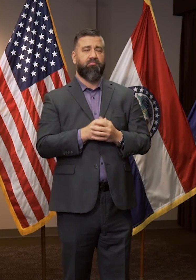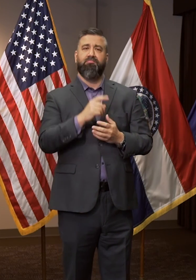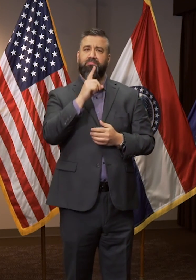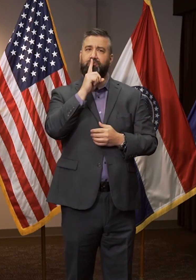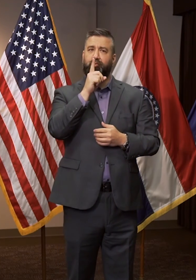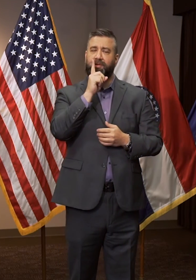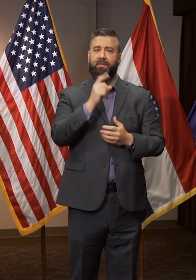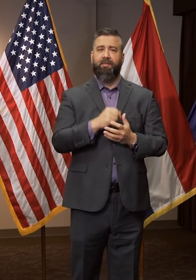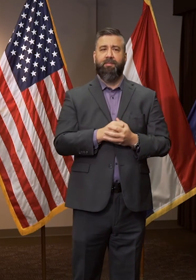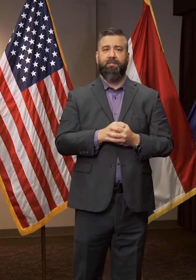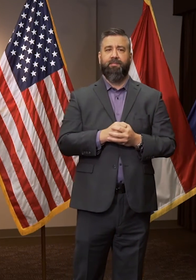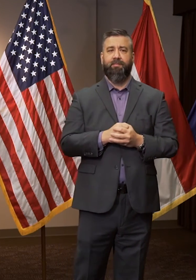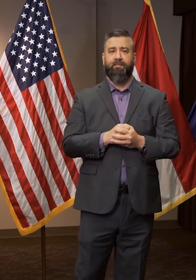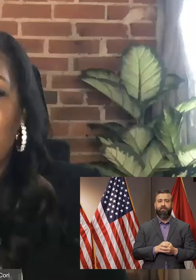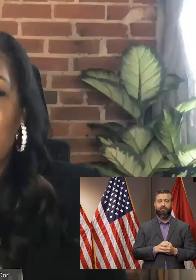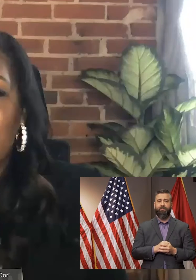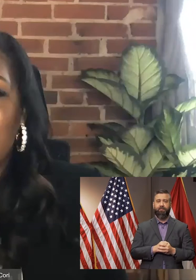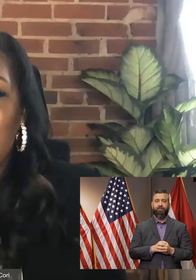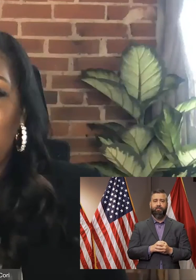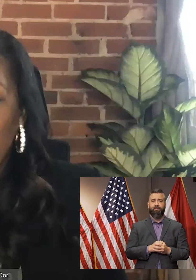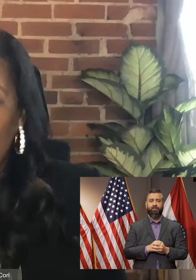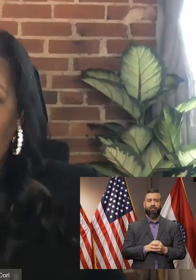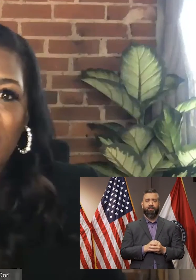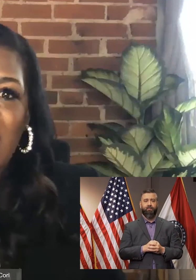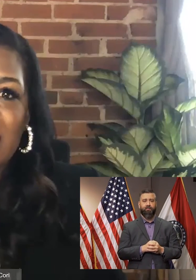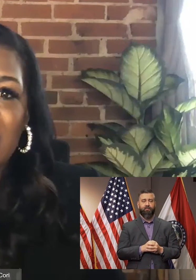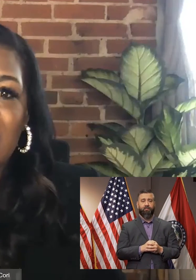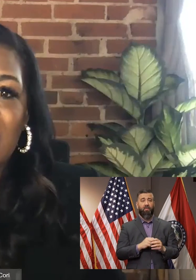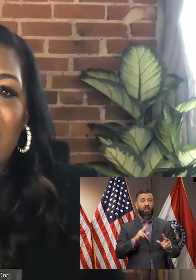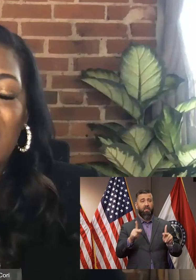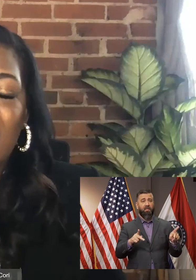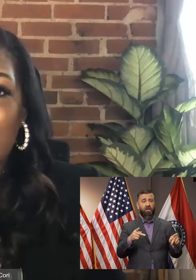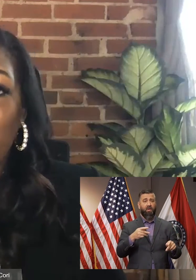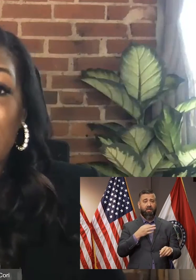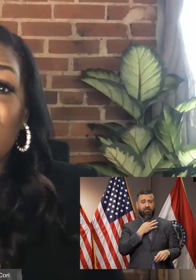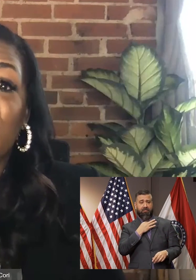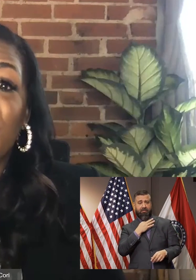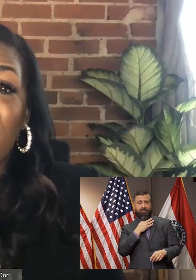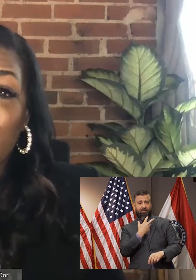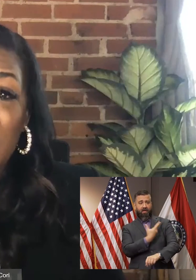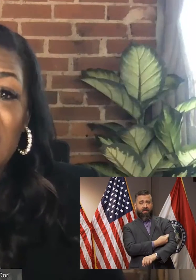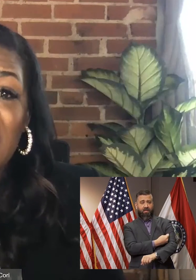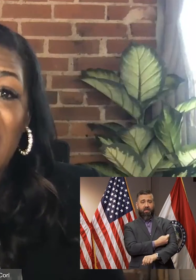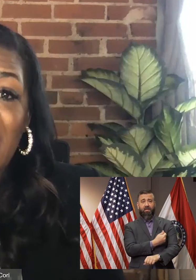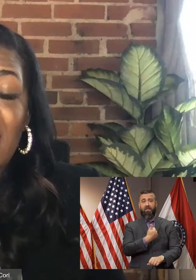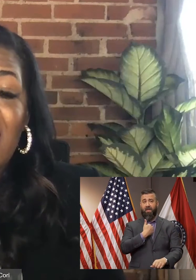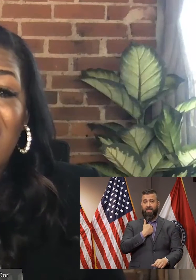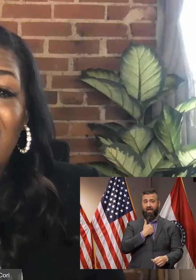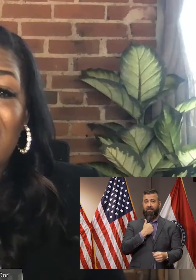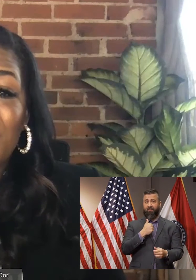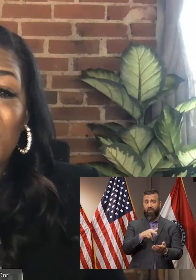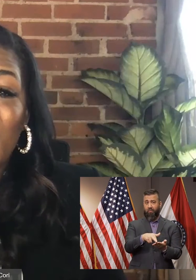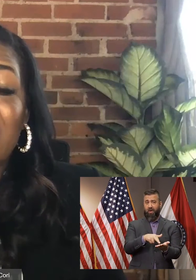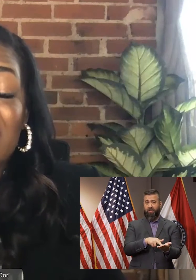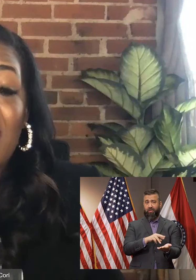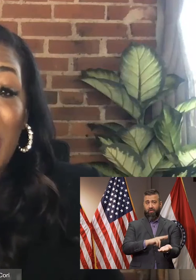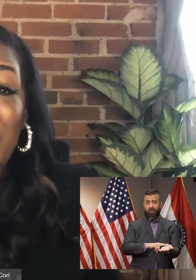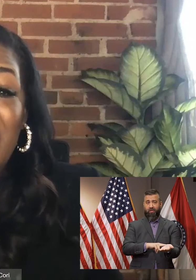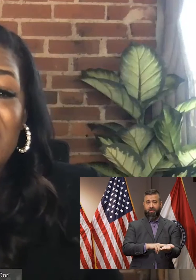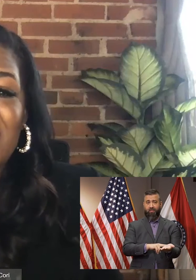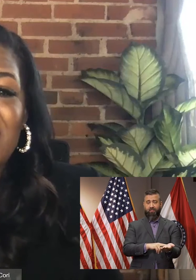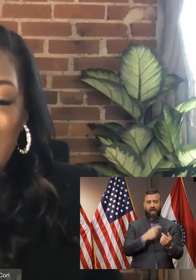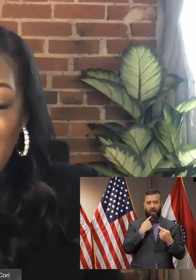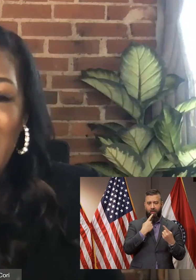Sure. For those who are wondering about the vaccine, as a registered nurse, one thing that I would tell